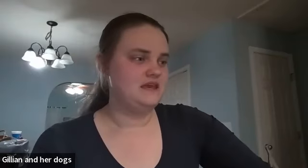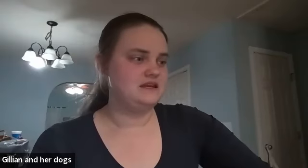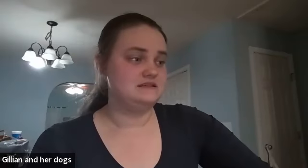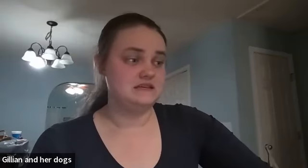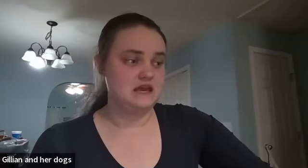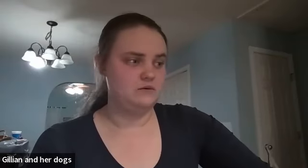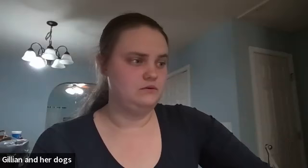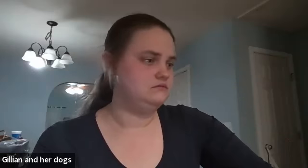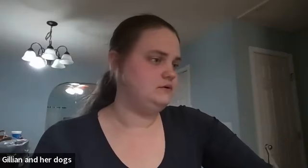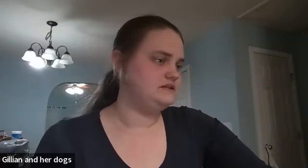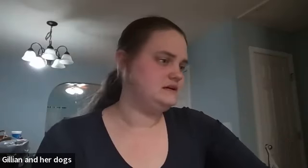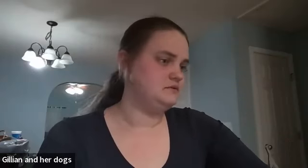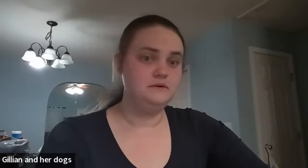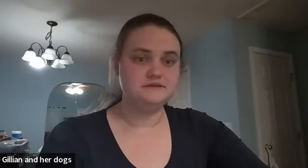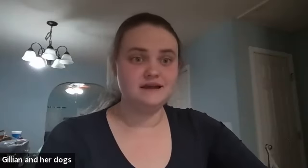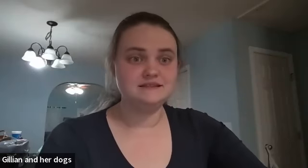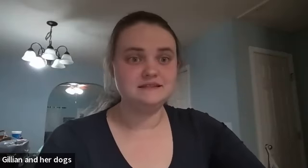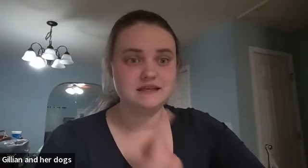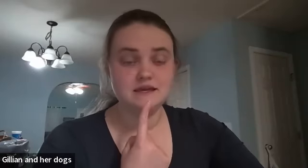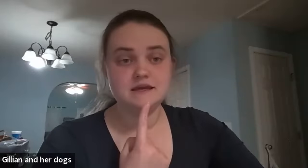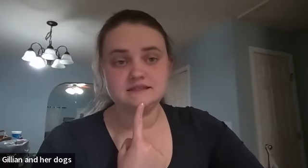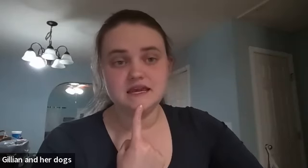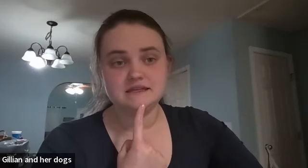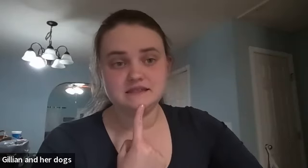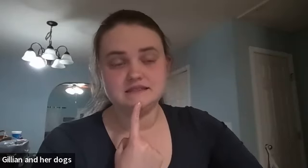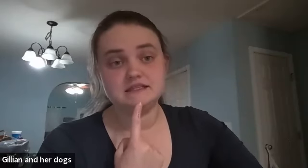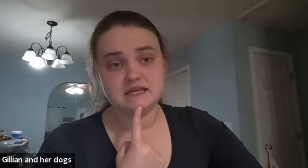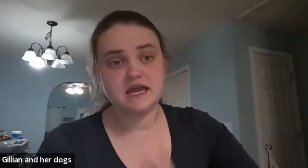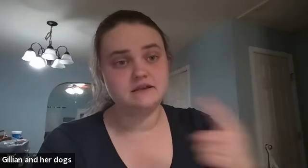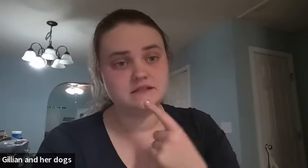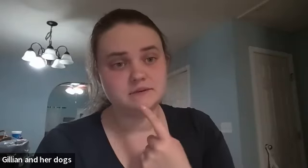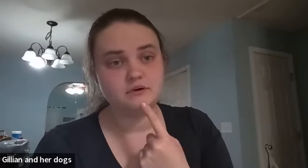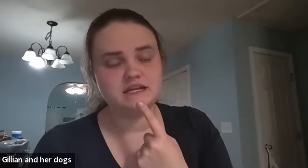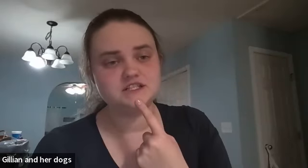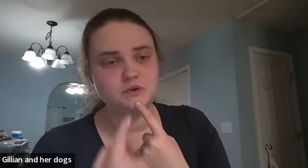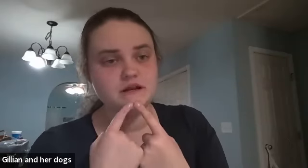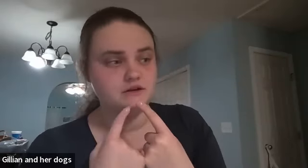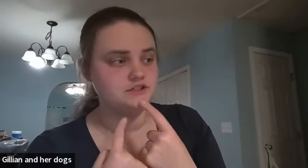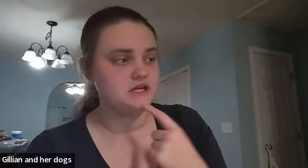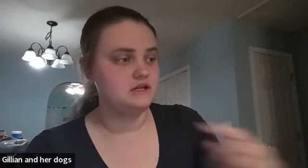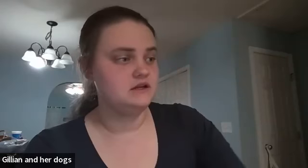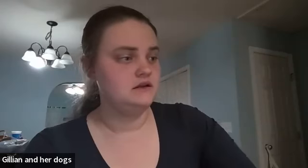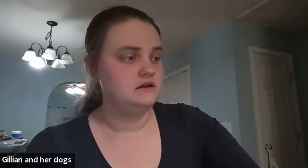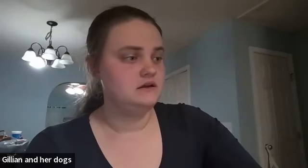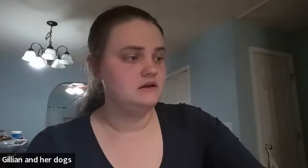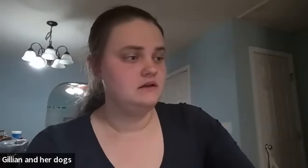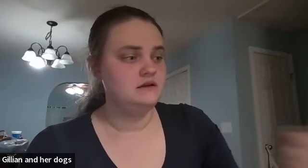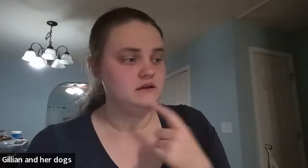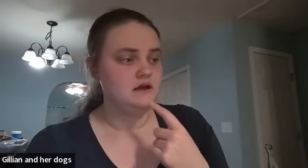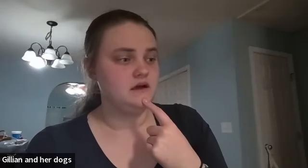Then say. Oh, no, we skipped one. Whoops. I said say. Say is this. Like said is like point. It's just pointing on your chin.